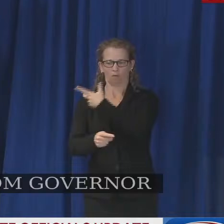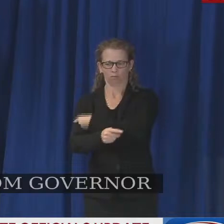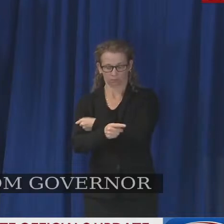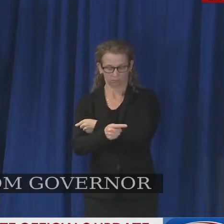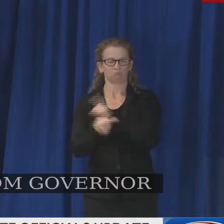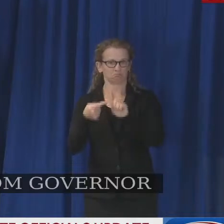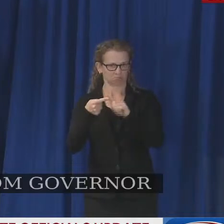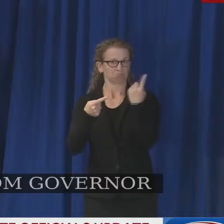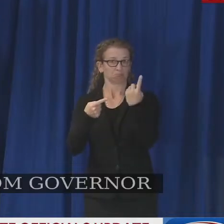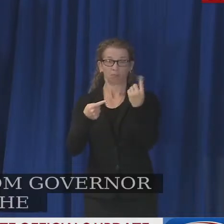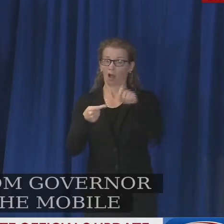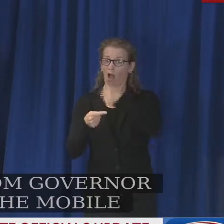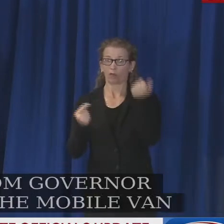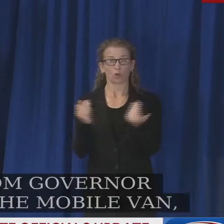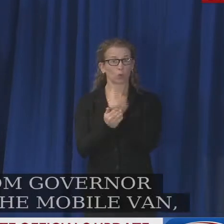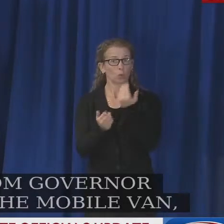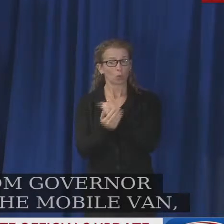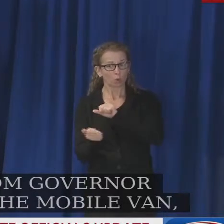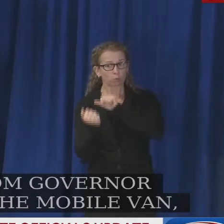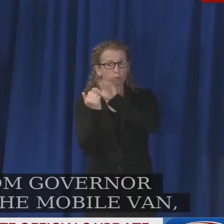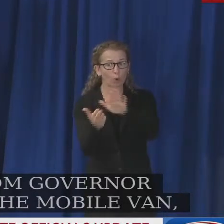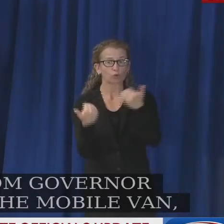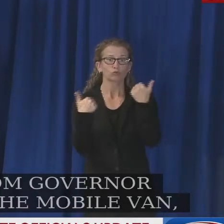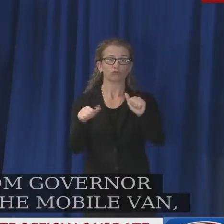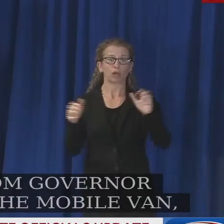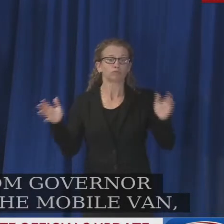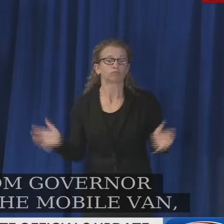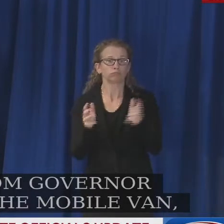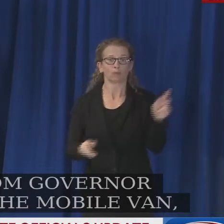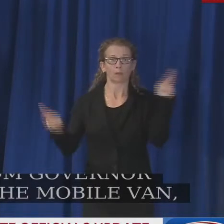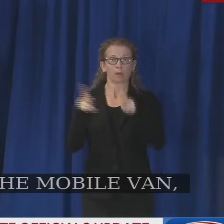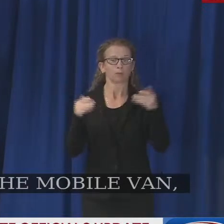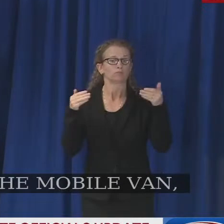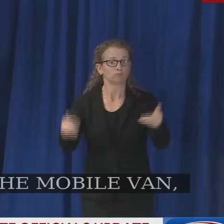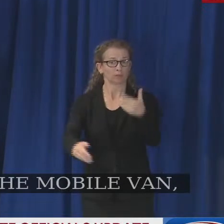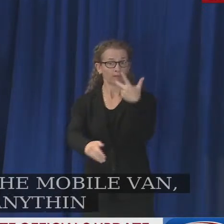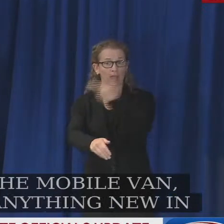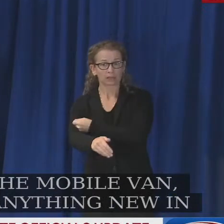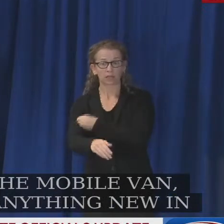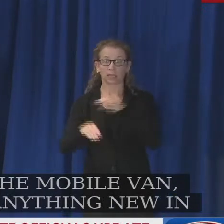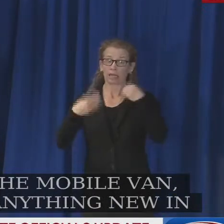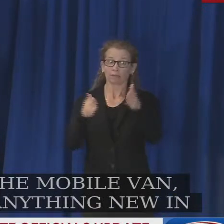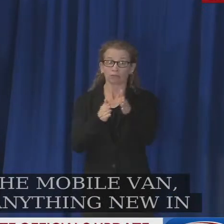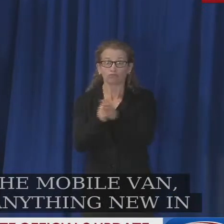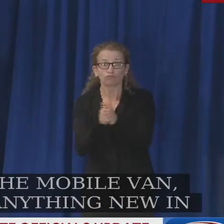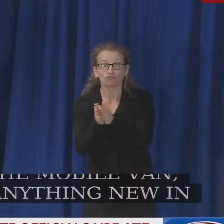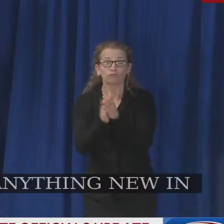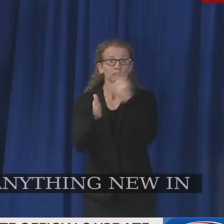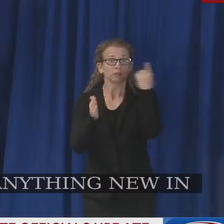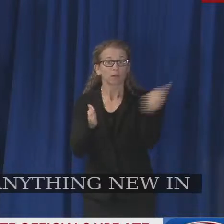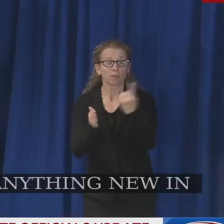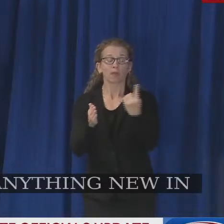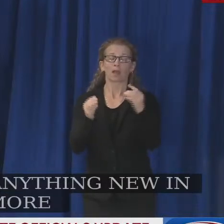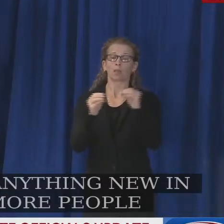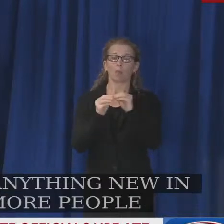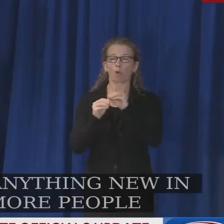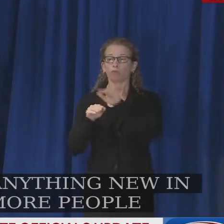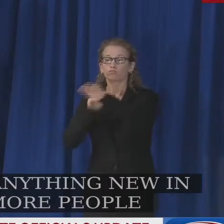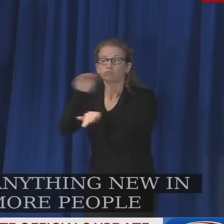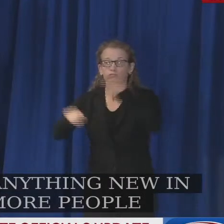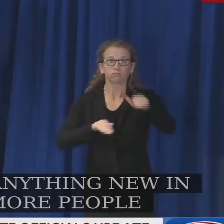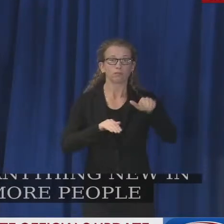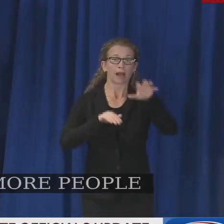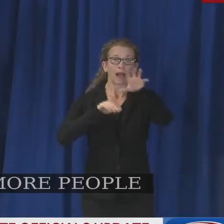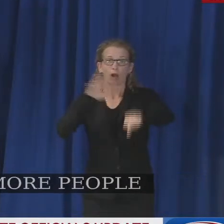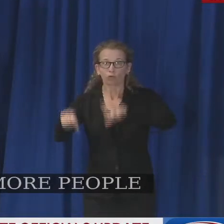people vaccinated, in terms of incentives or public information campaigns or more outreach? What does the next, you know,